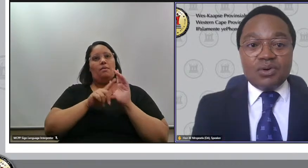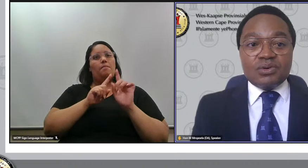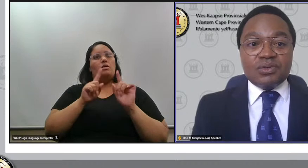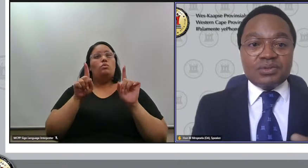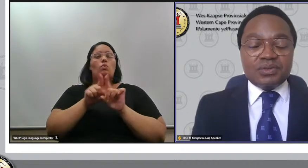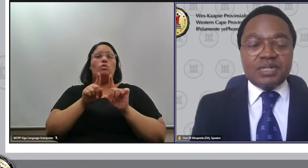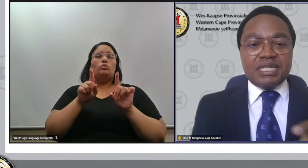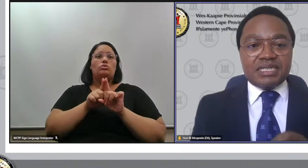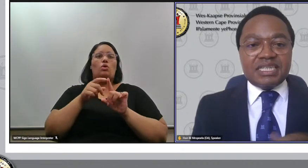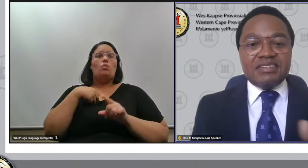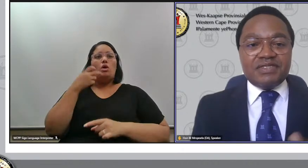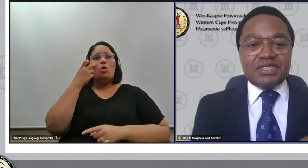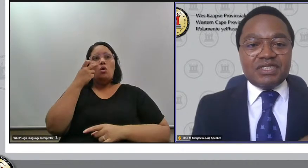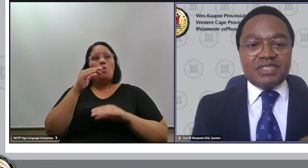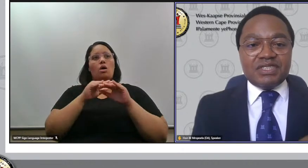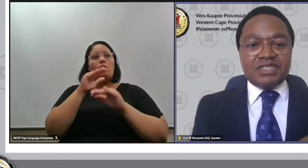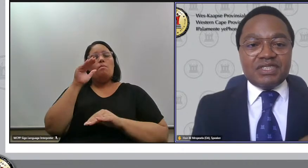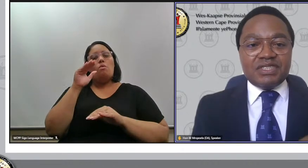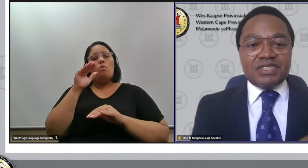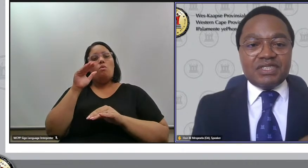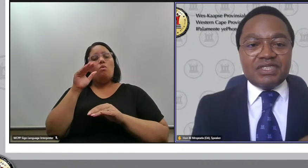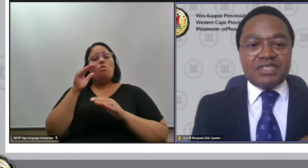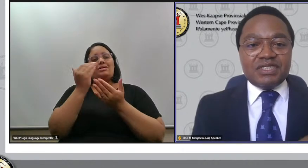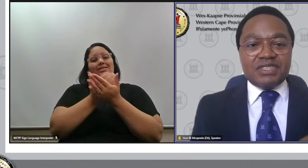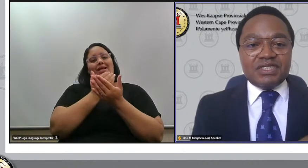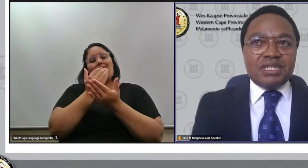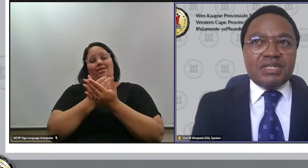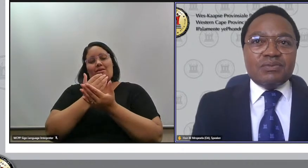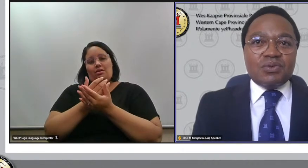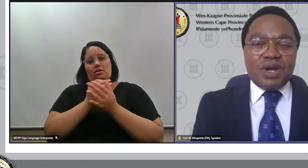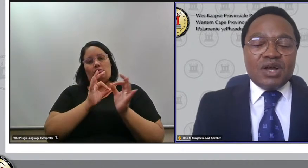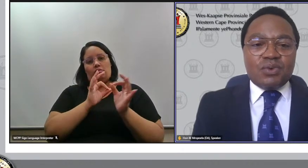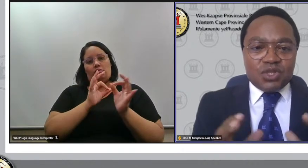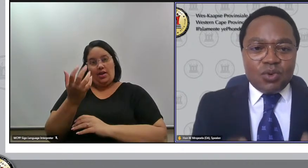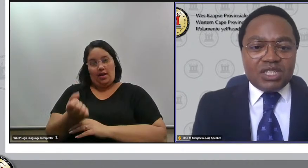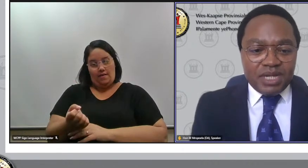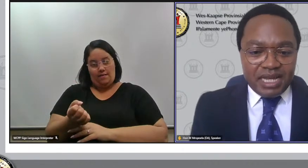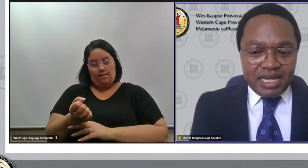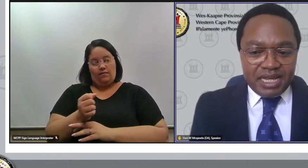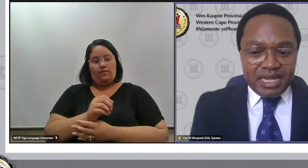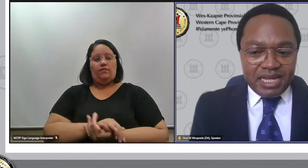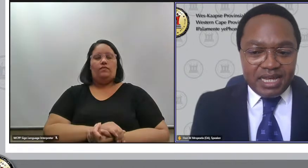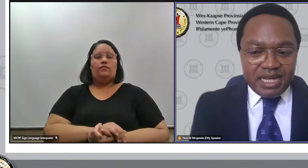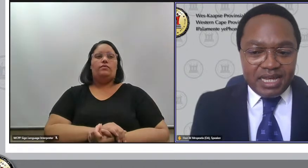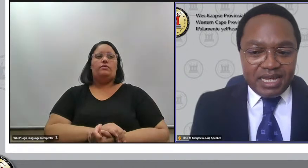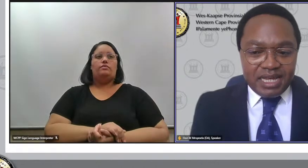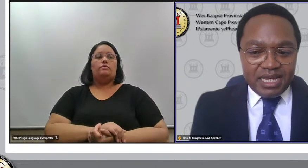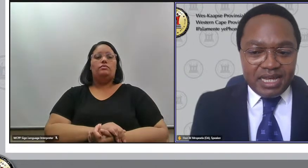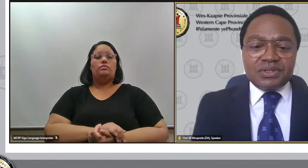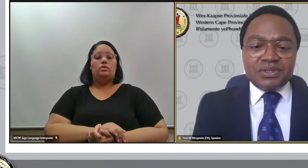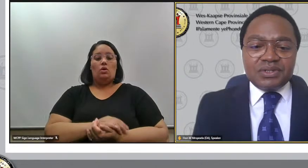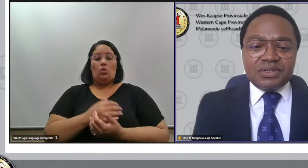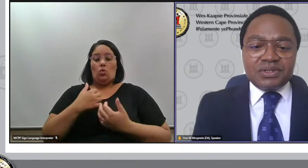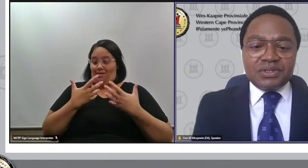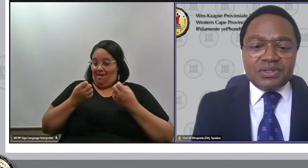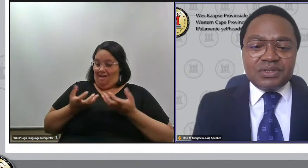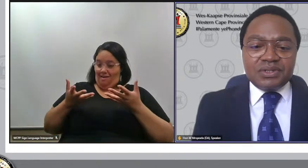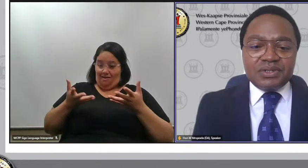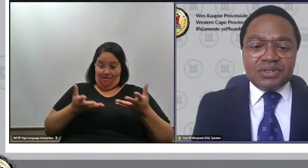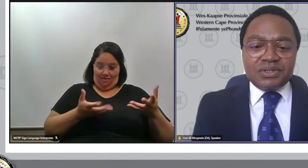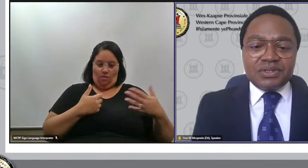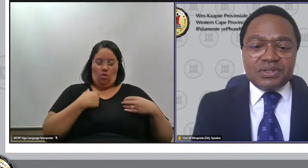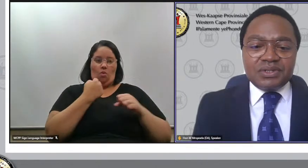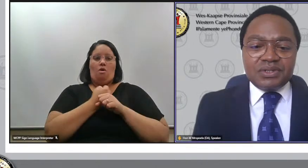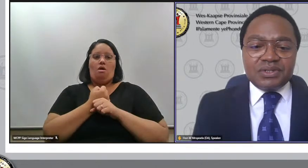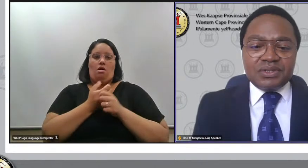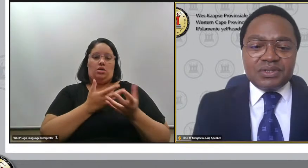at more savings where they exist. We work with what we have, and we don't work